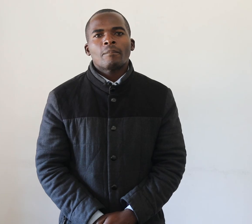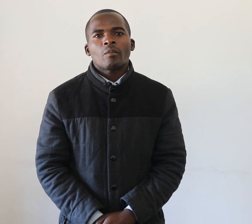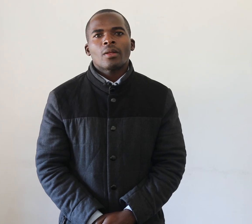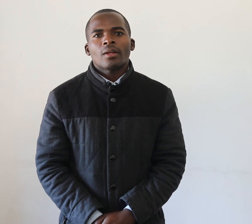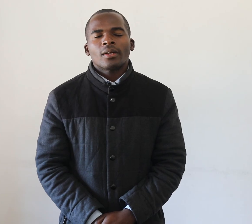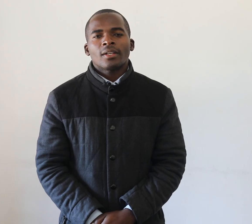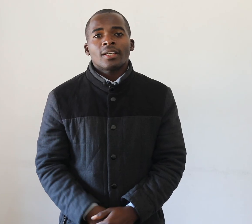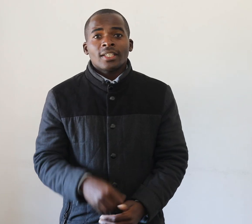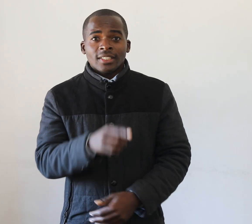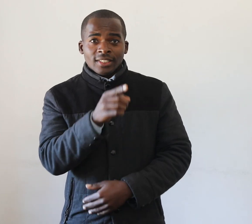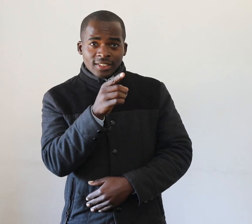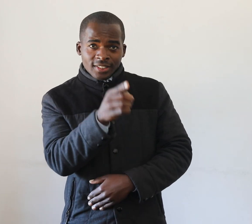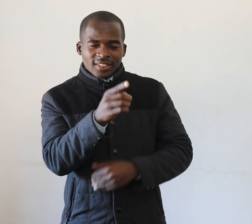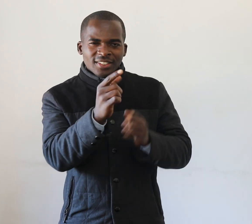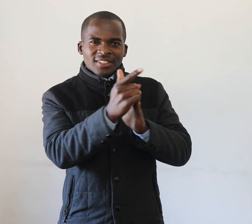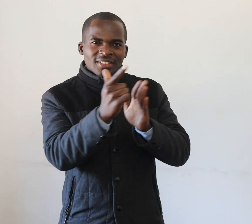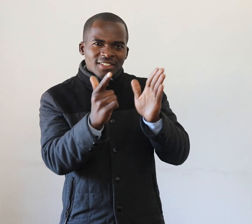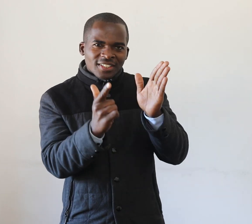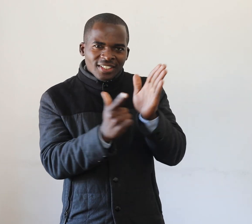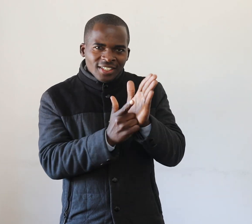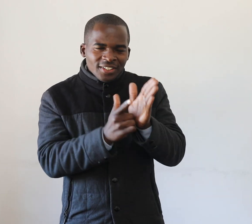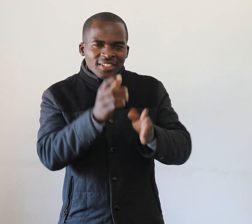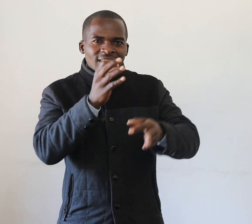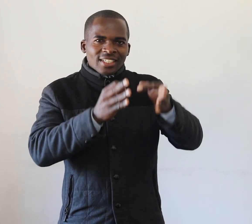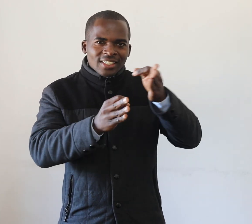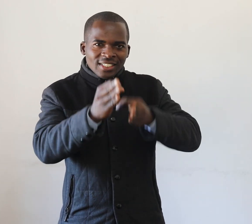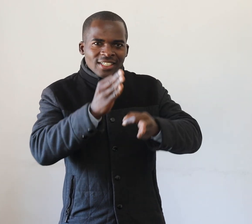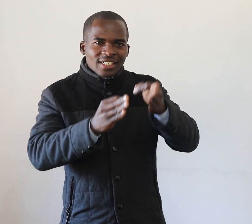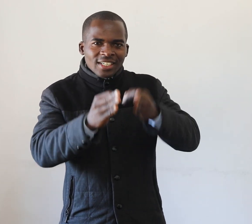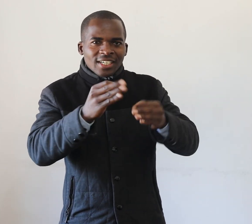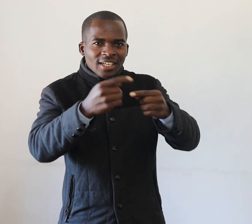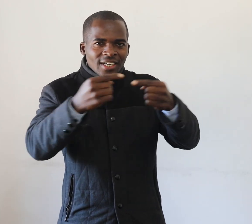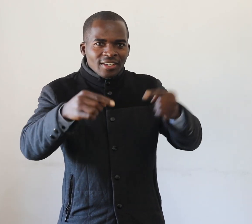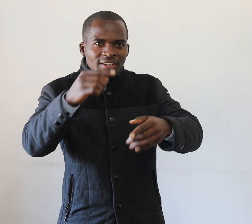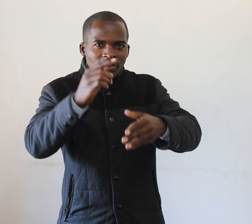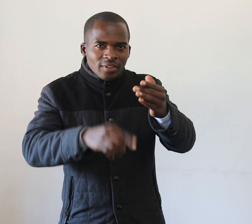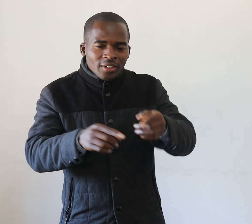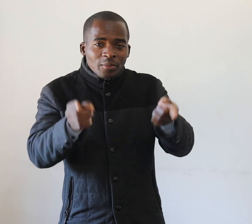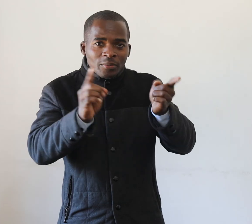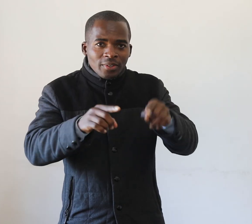This provision is about what happens when a seat in Parliament held